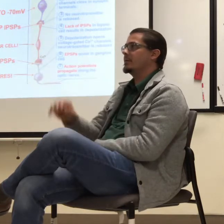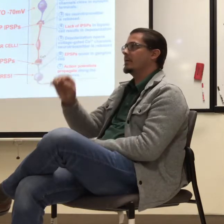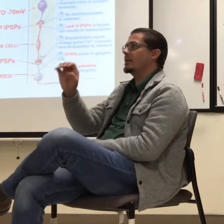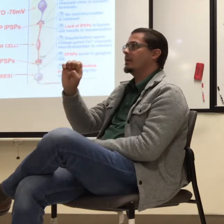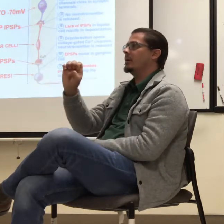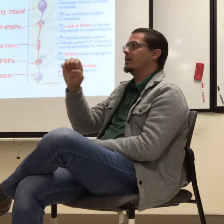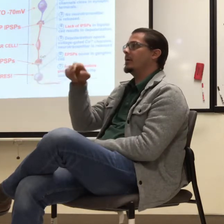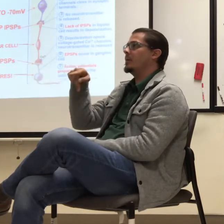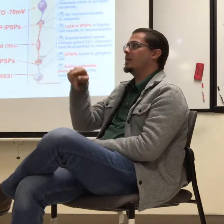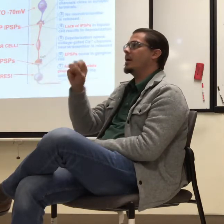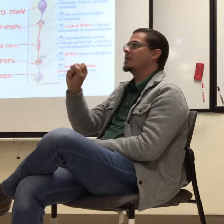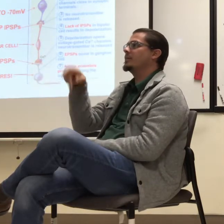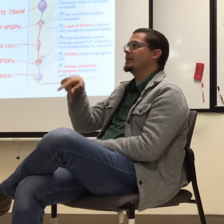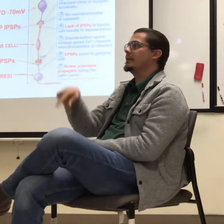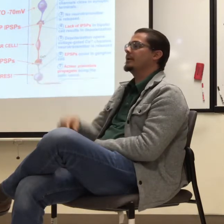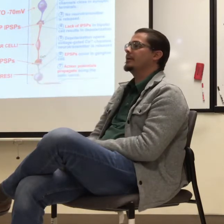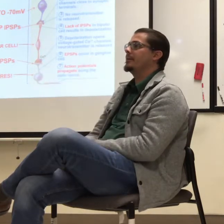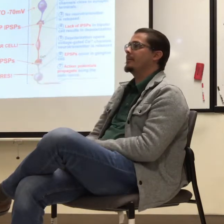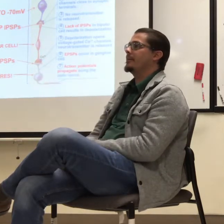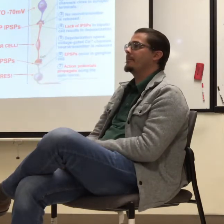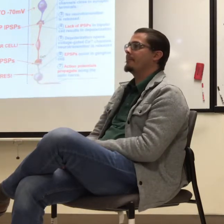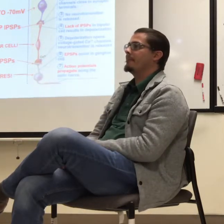EPSPs.